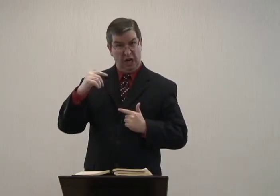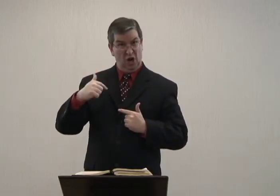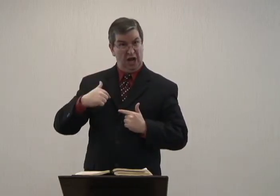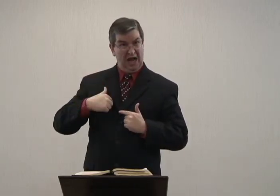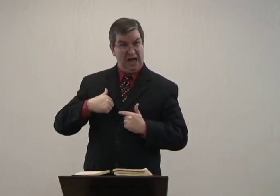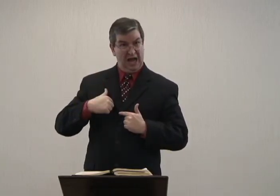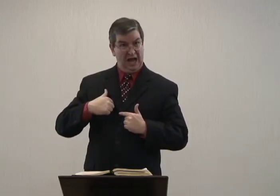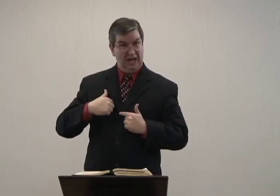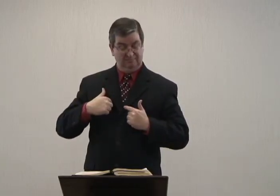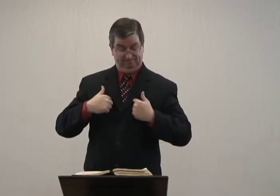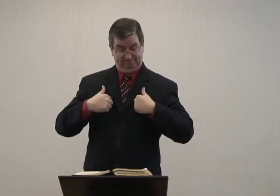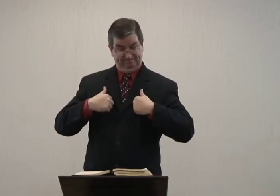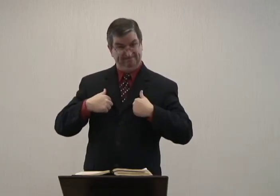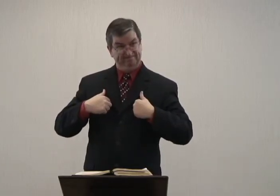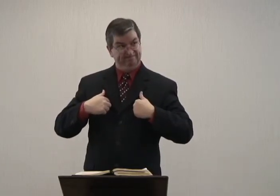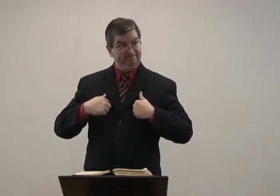you may have made mistakes in your life, but